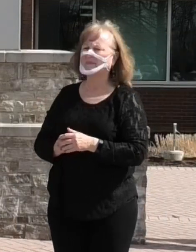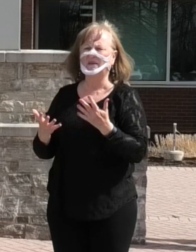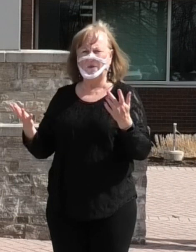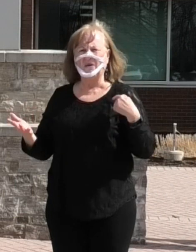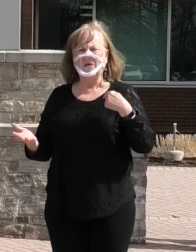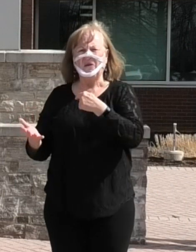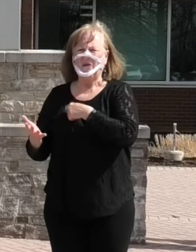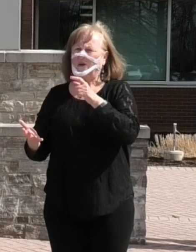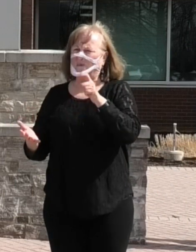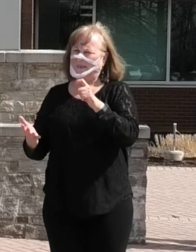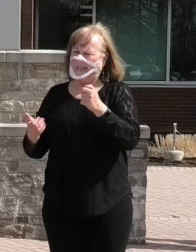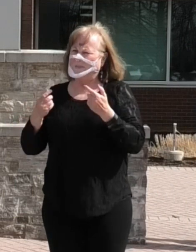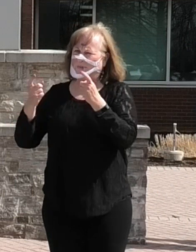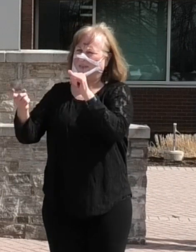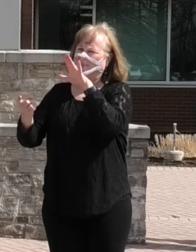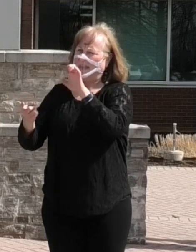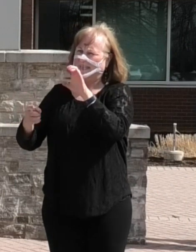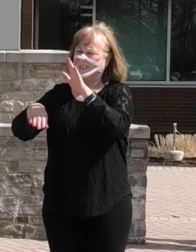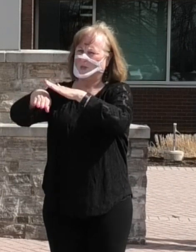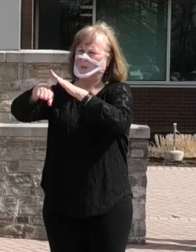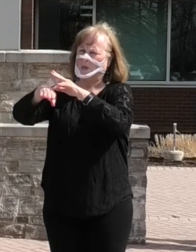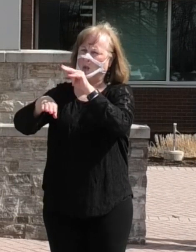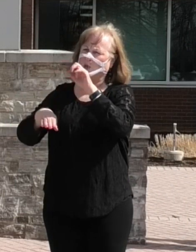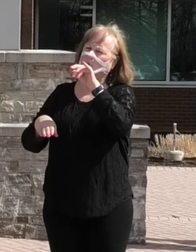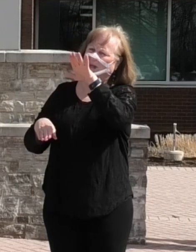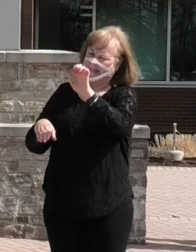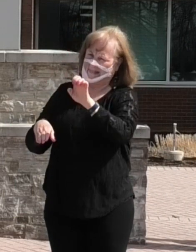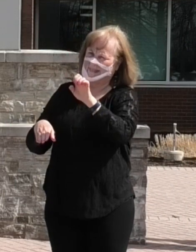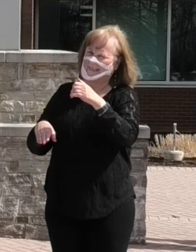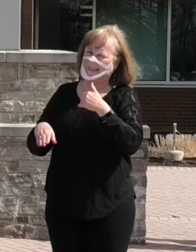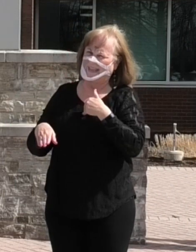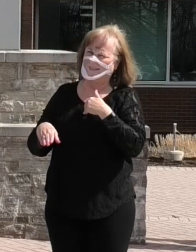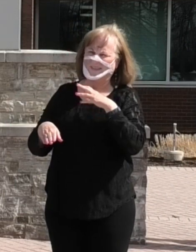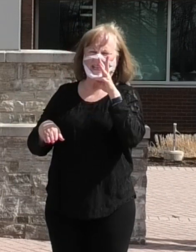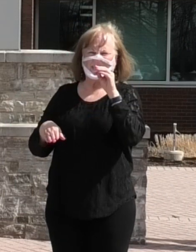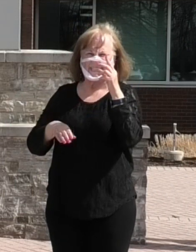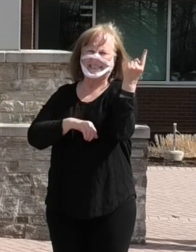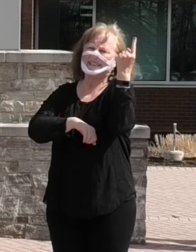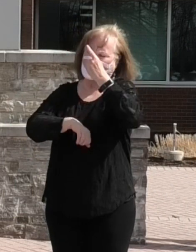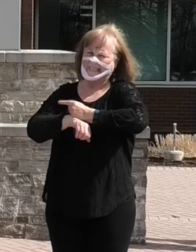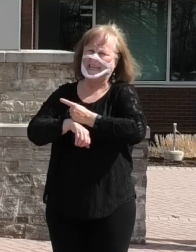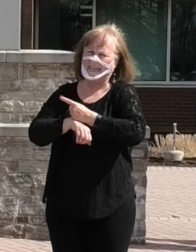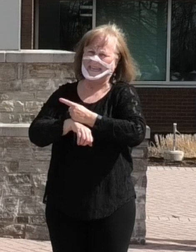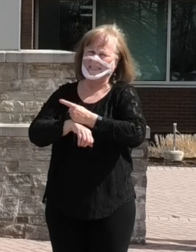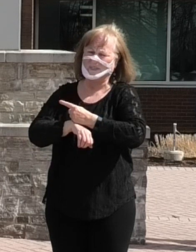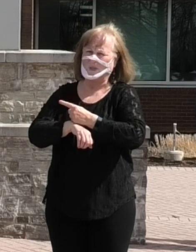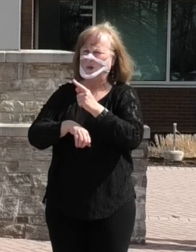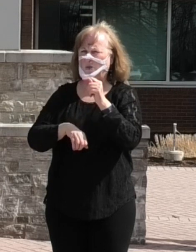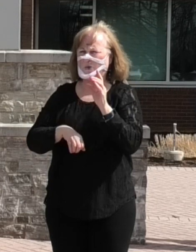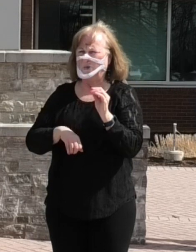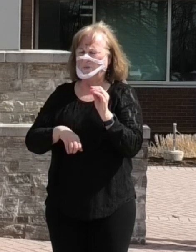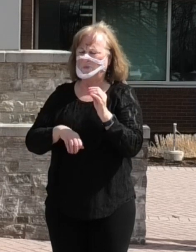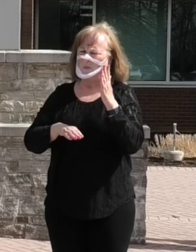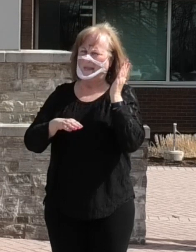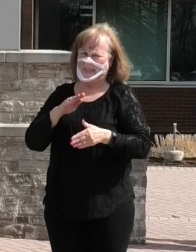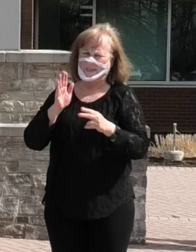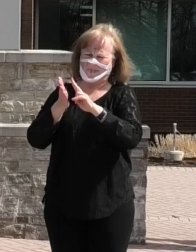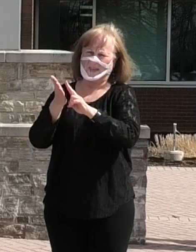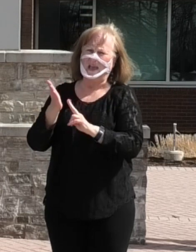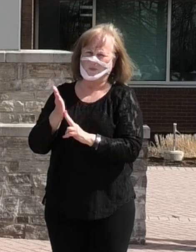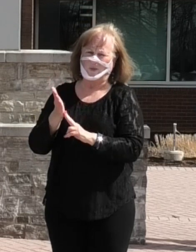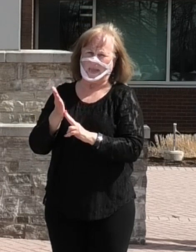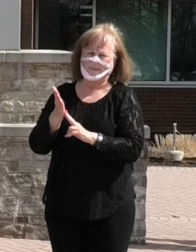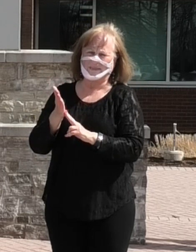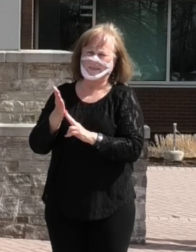So we had to give ICE notice. They have, I believe, 60 days to end the